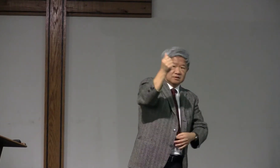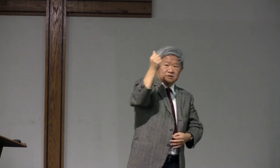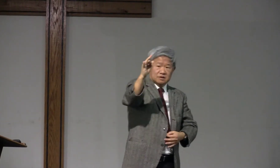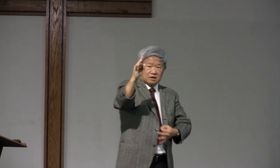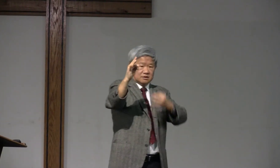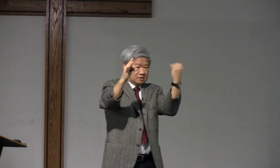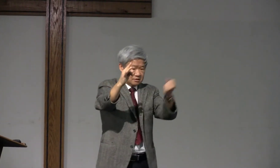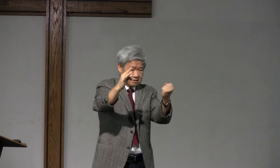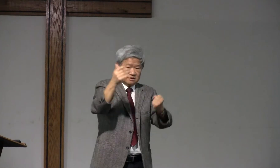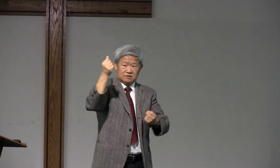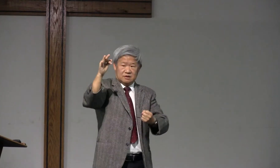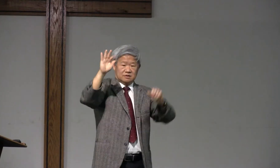17th.